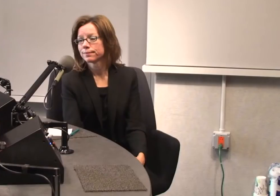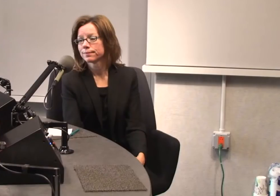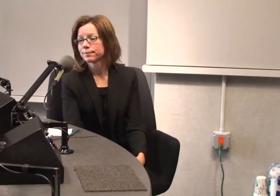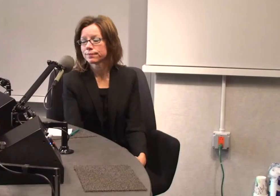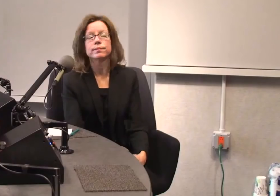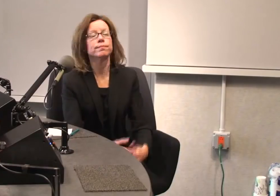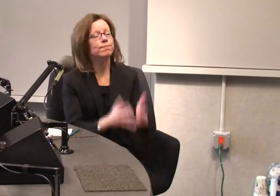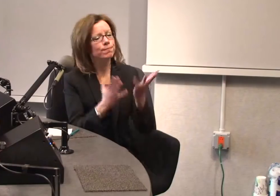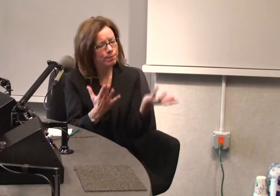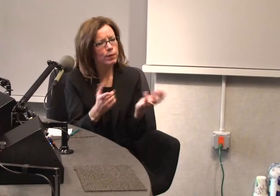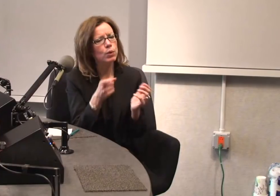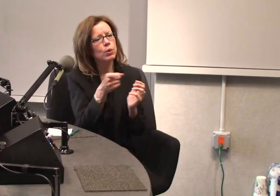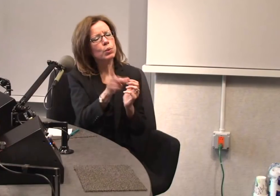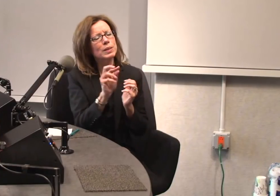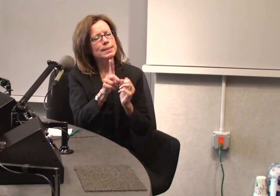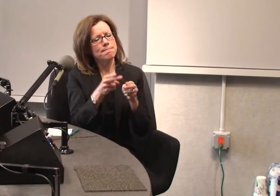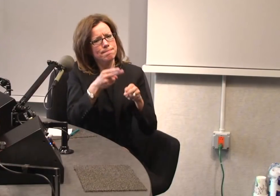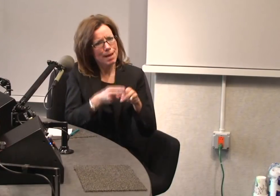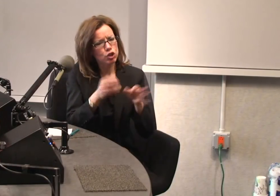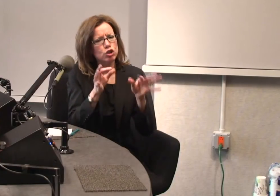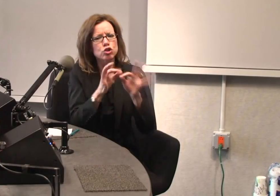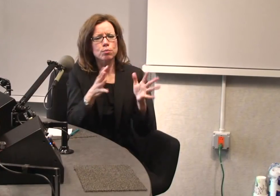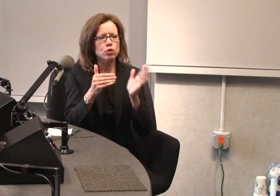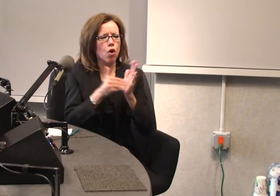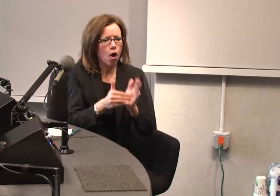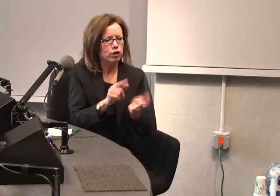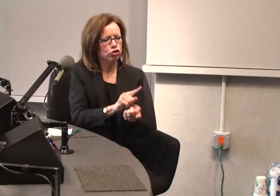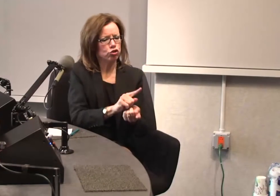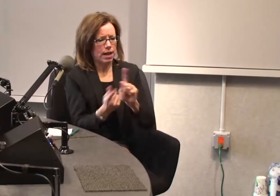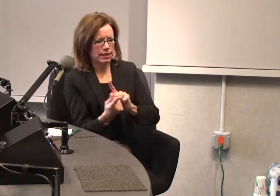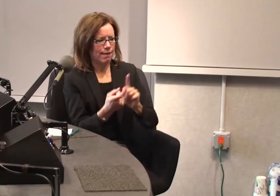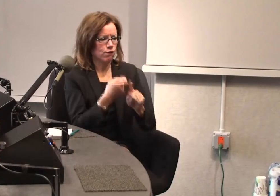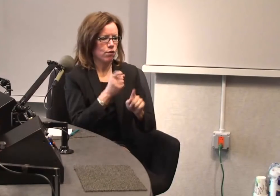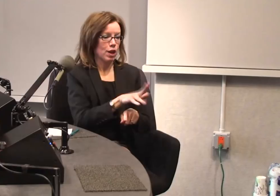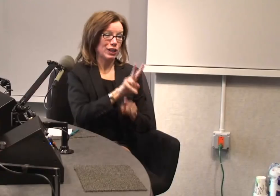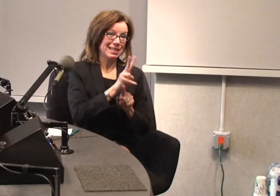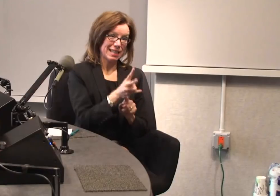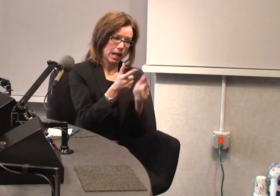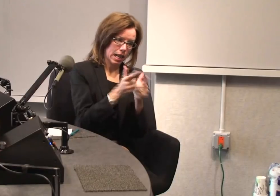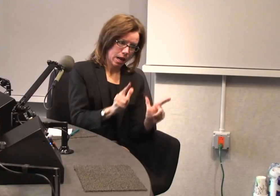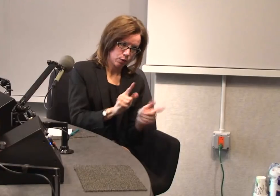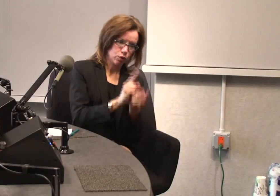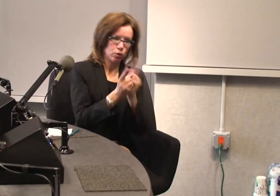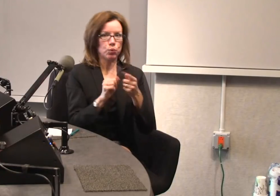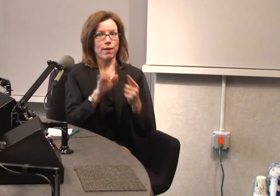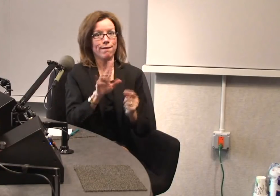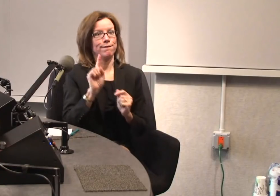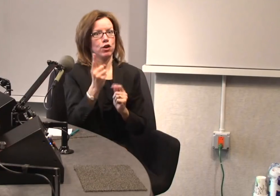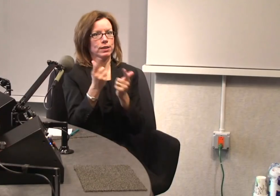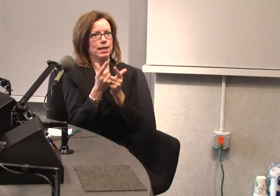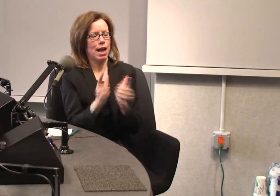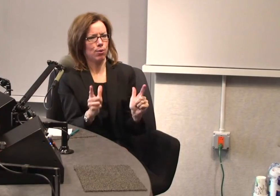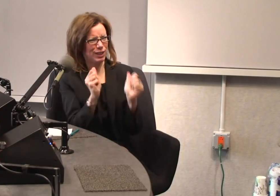You have said interpreters often translate from their second language into their first. Can you explain